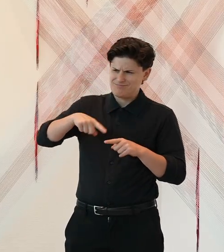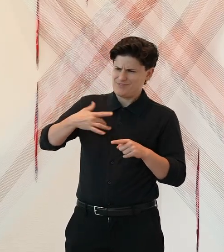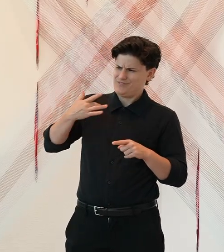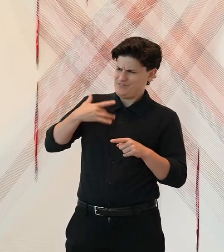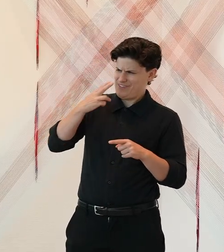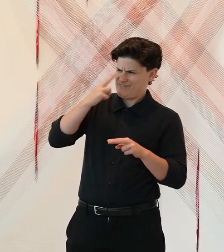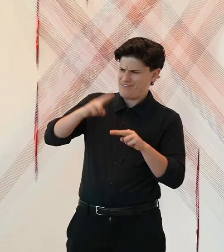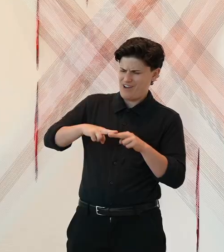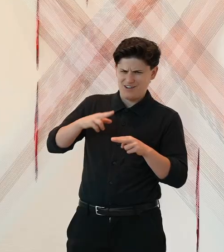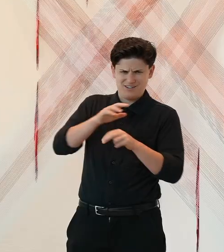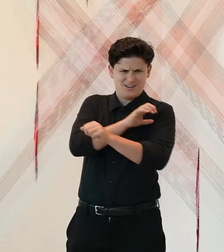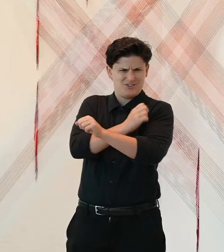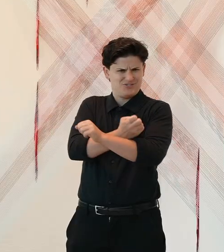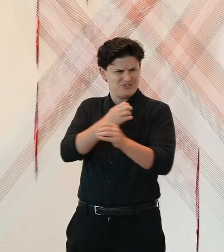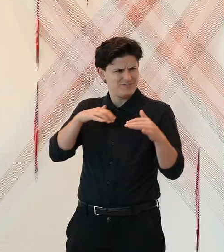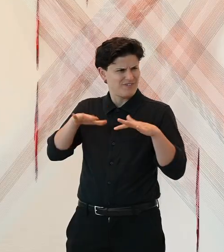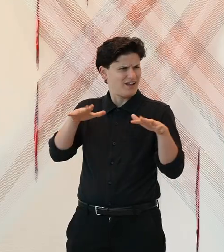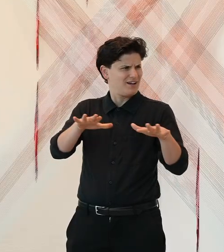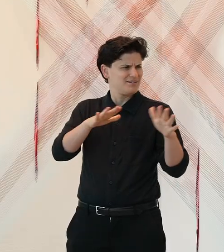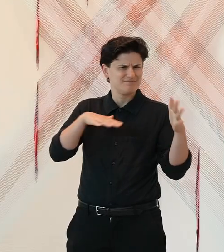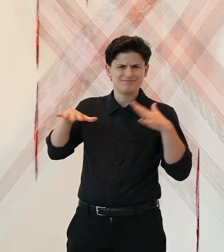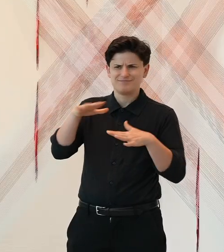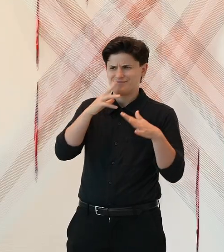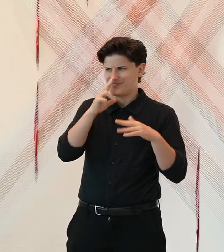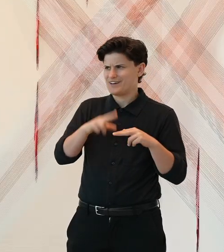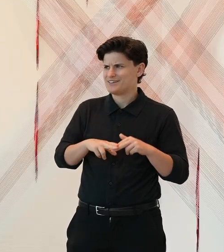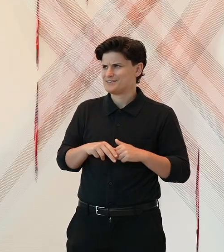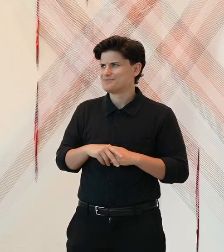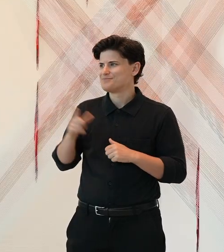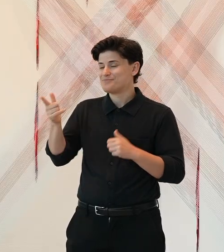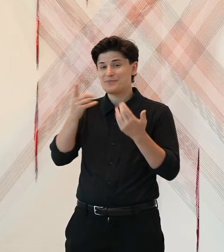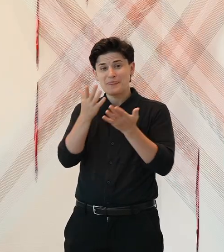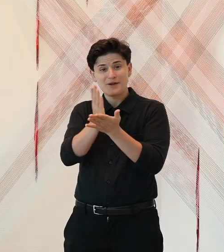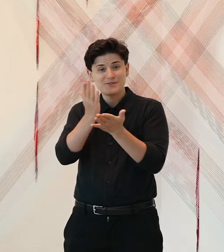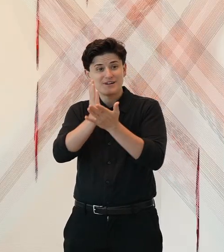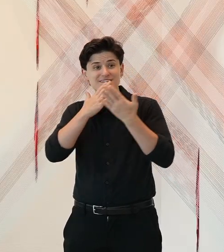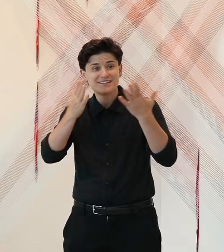so, yeah.